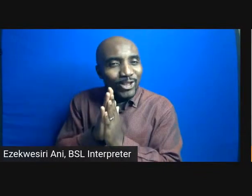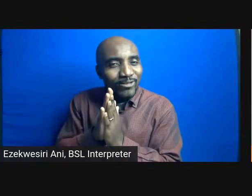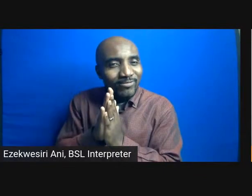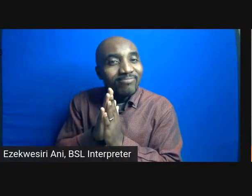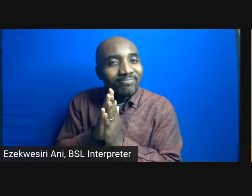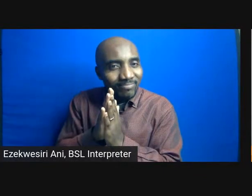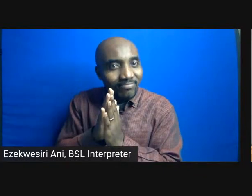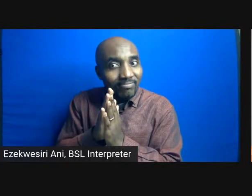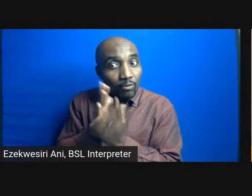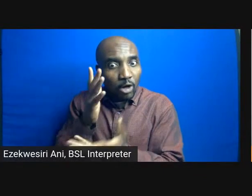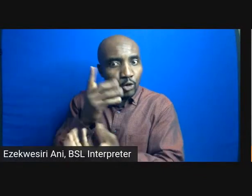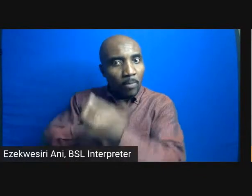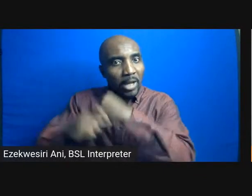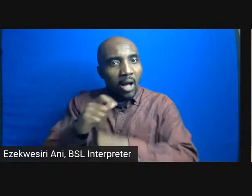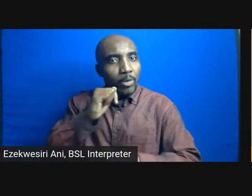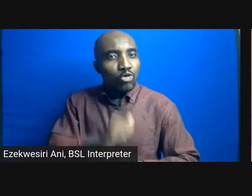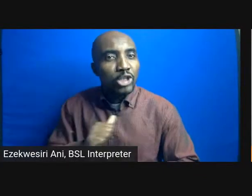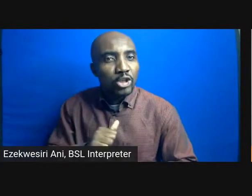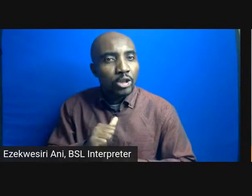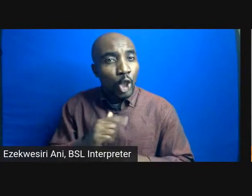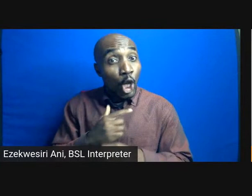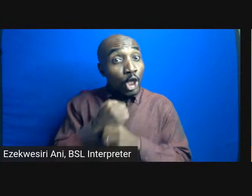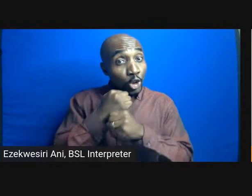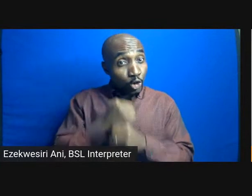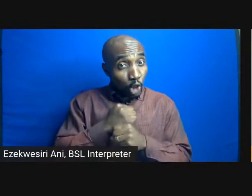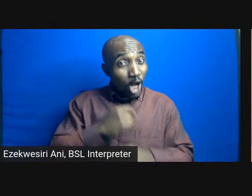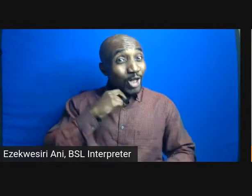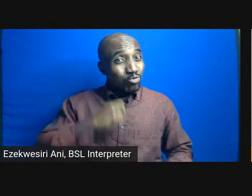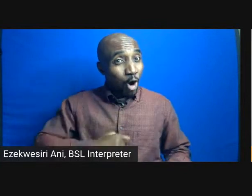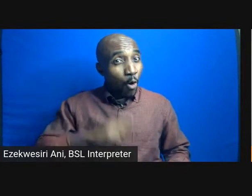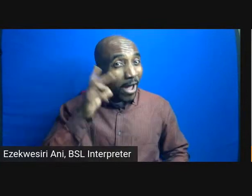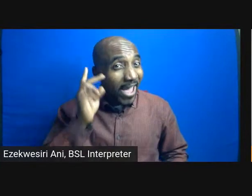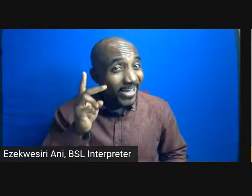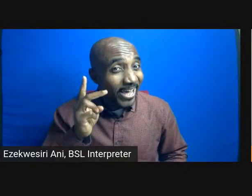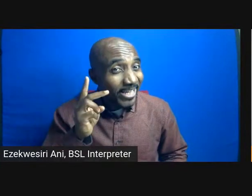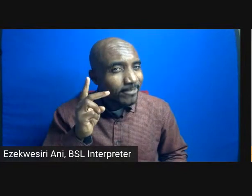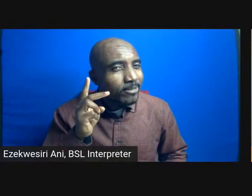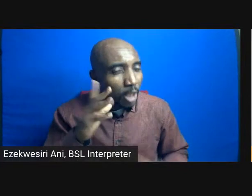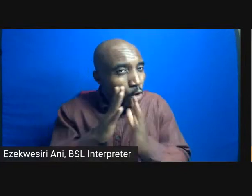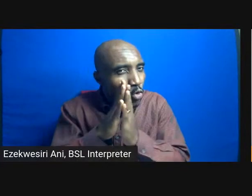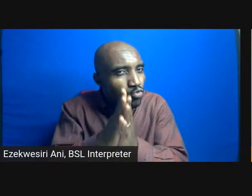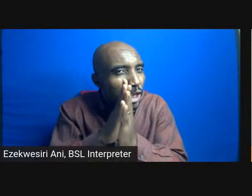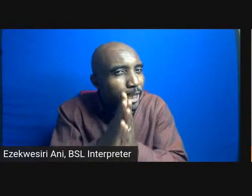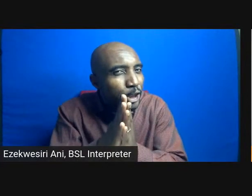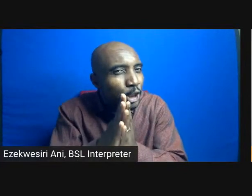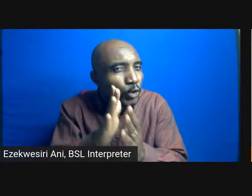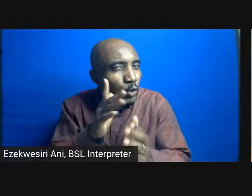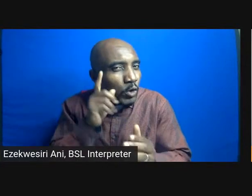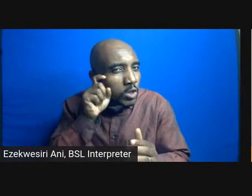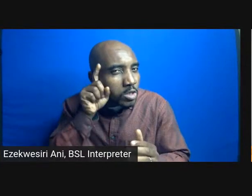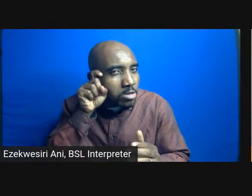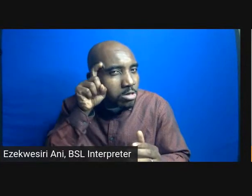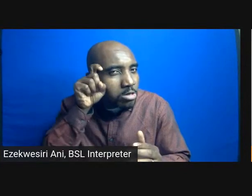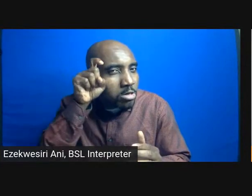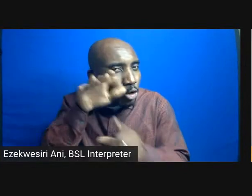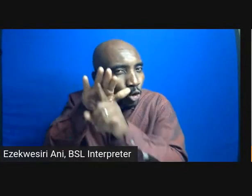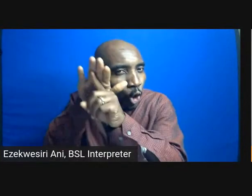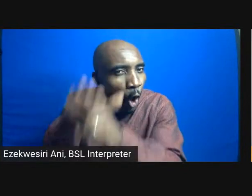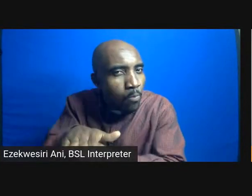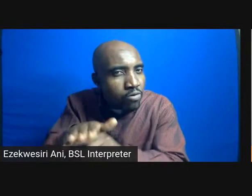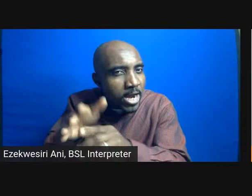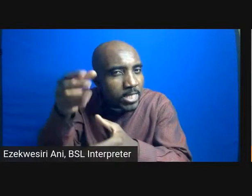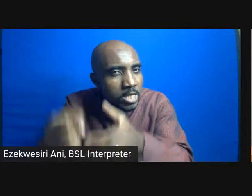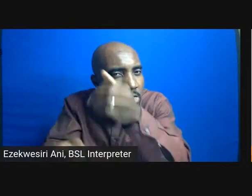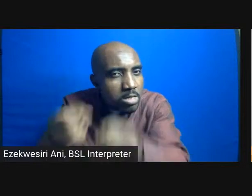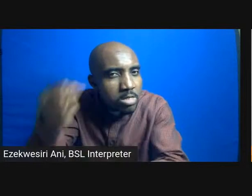the church, once again, in using religion as a tool of oppression that served